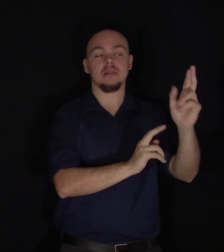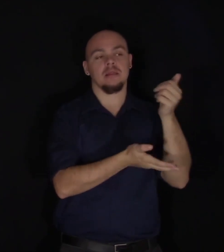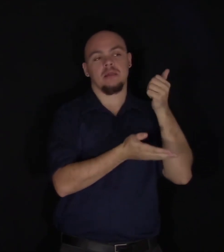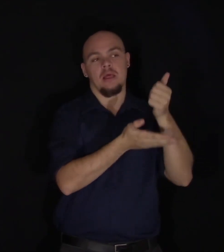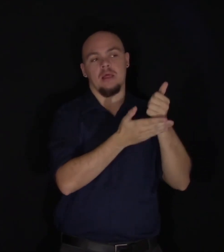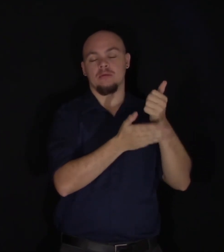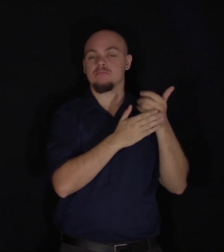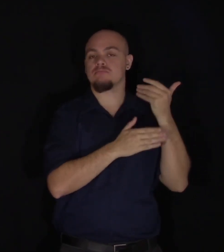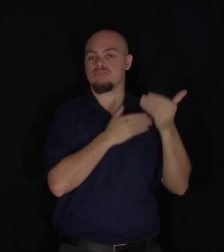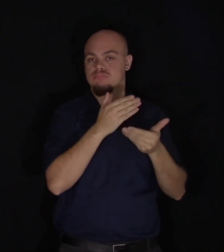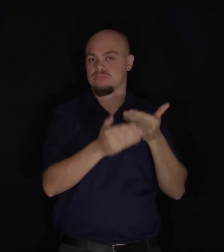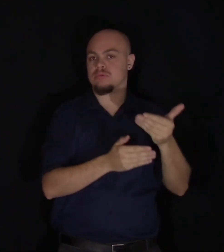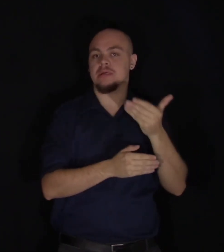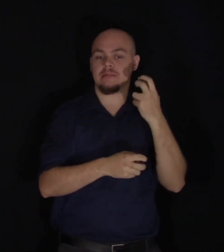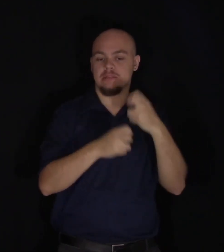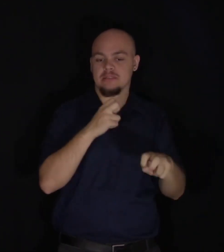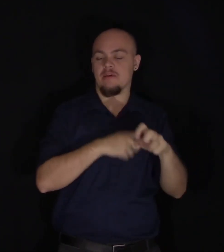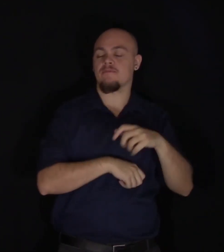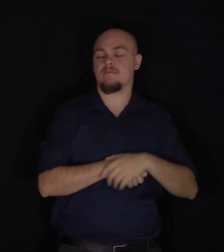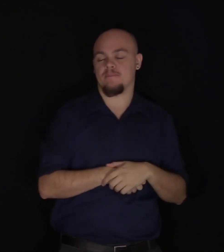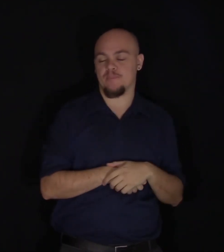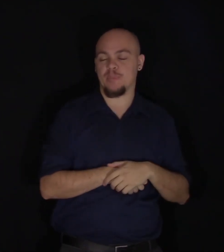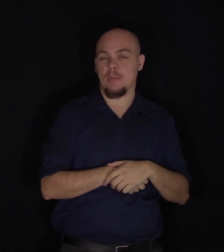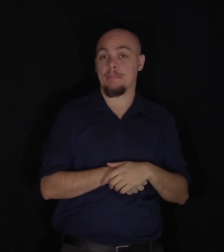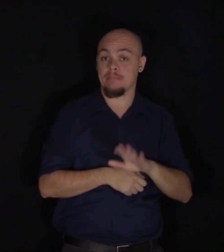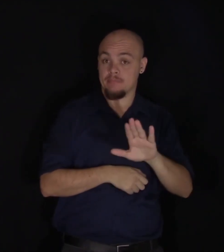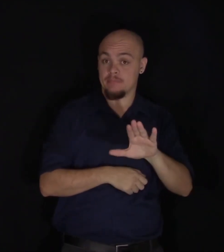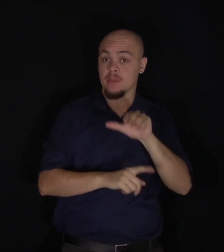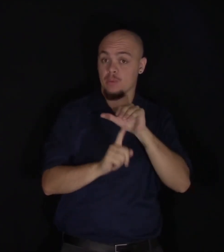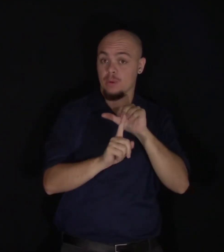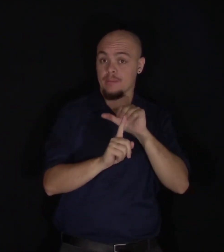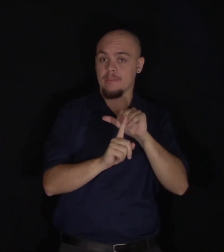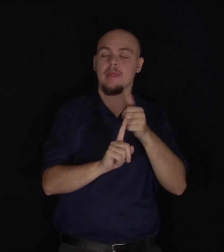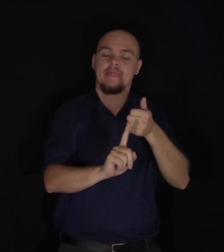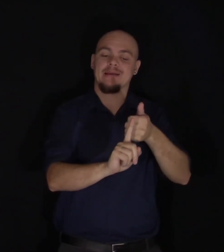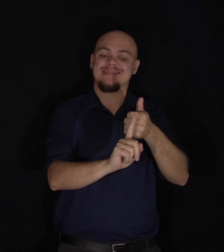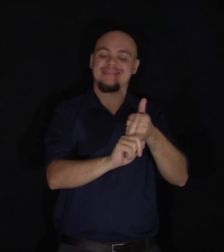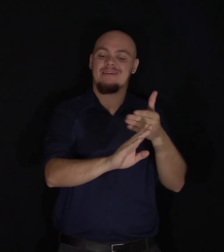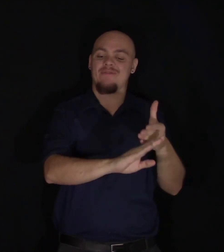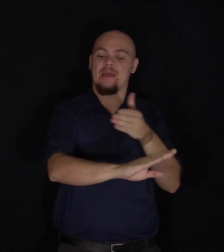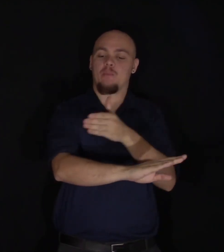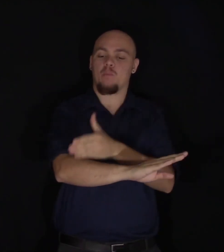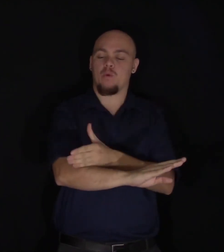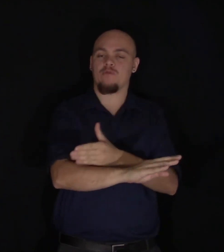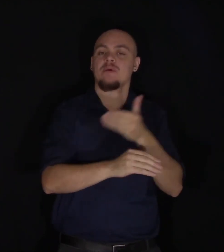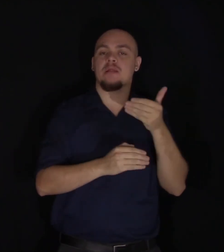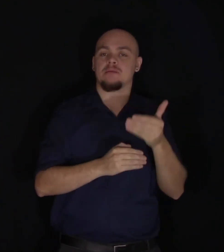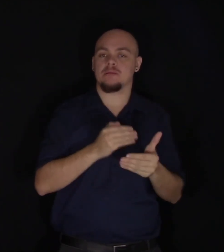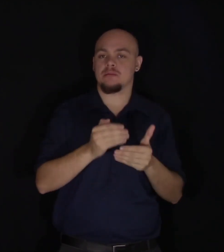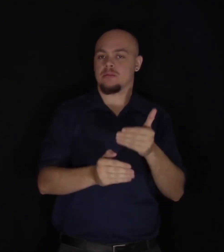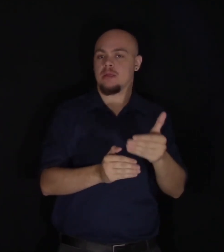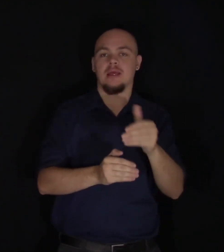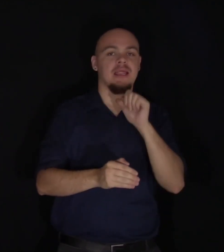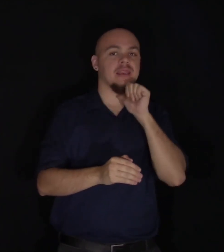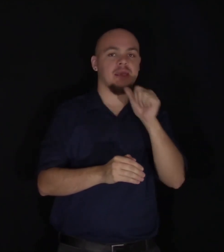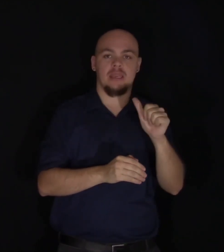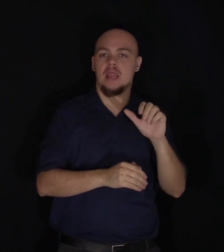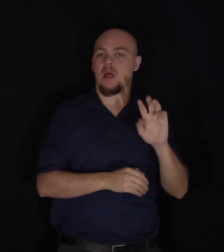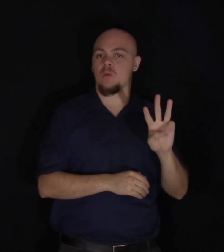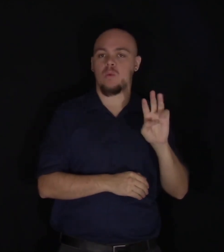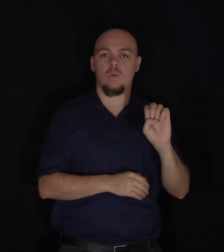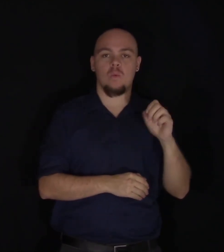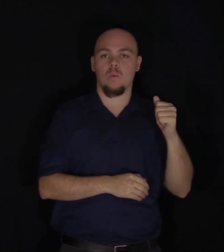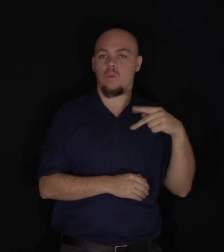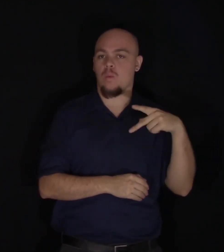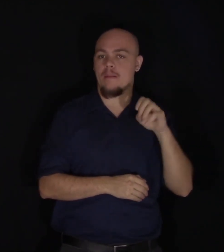times. But remember, these are self-improvement steps, not weapons. So